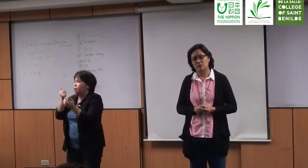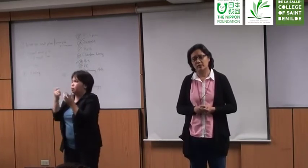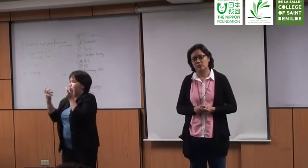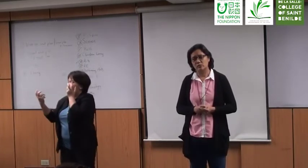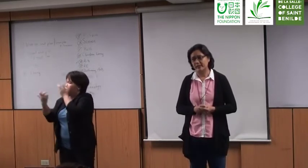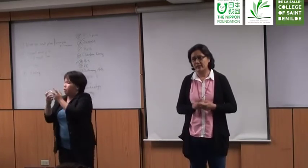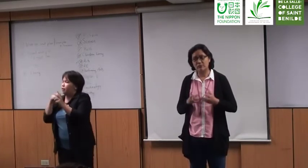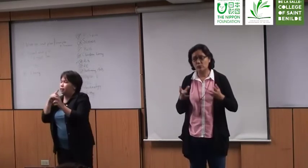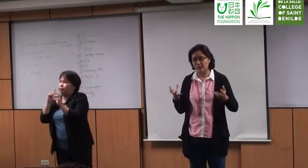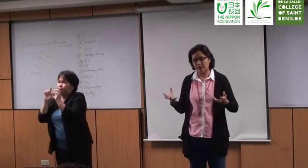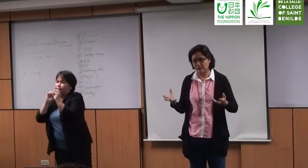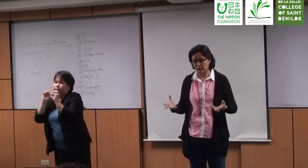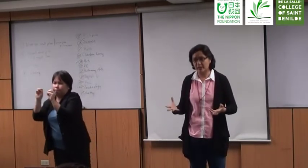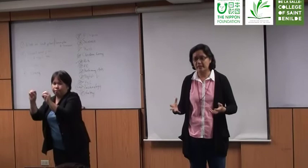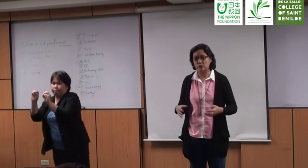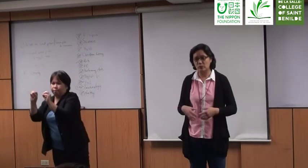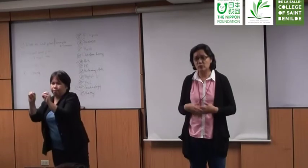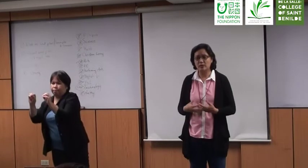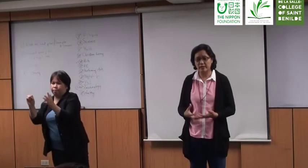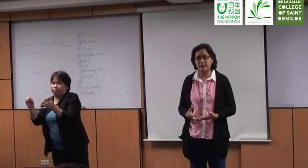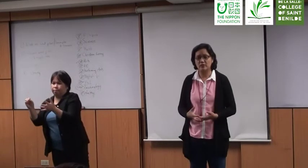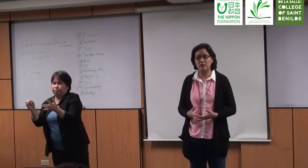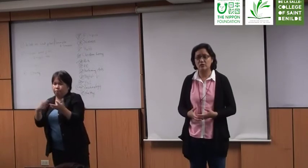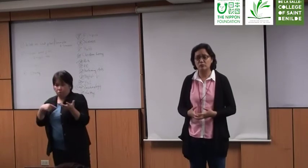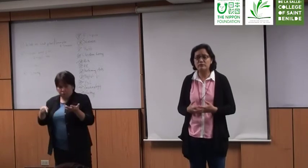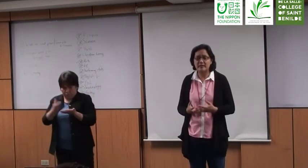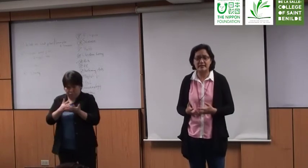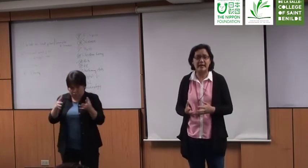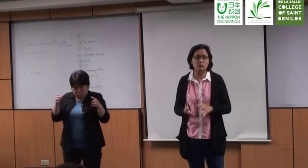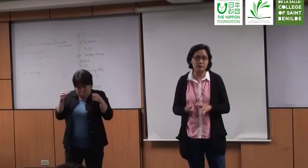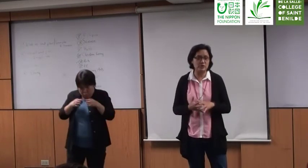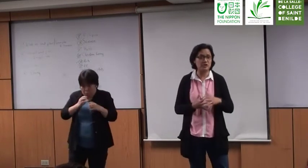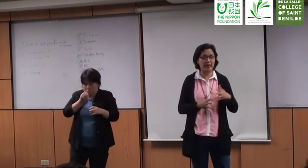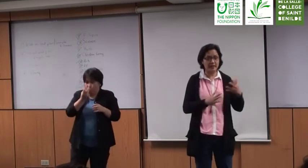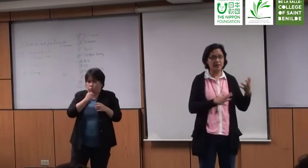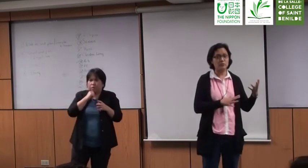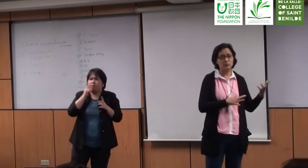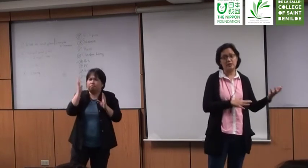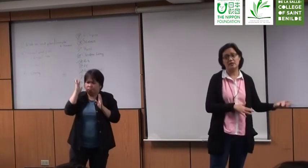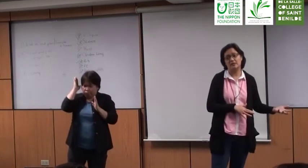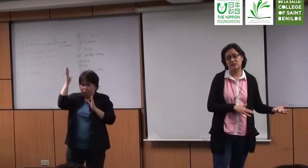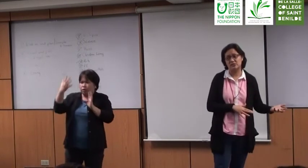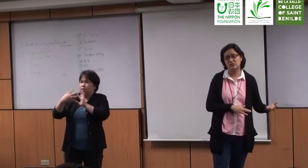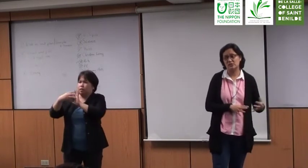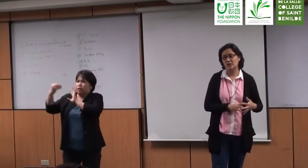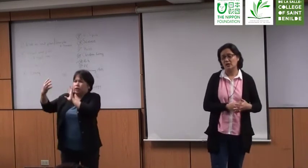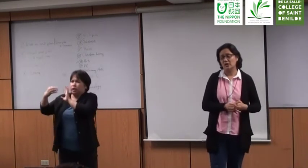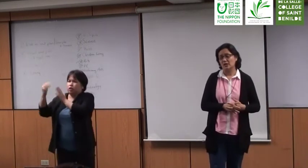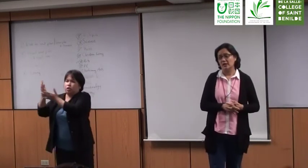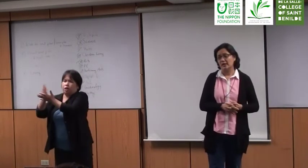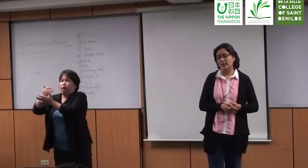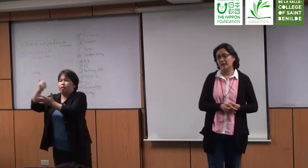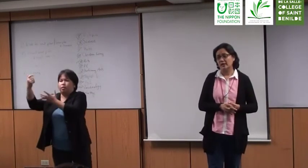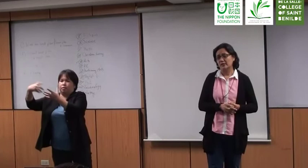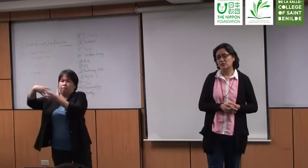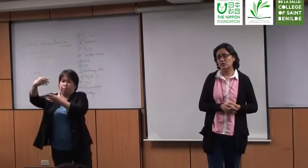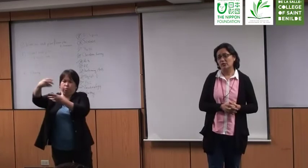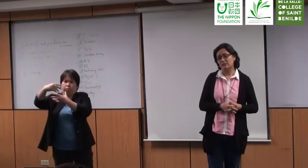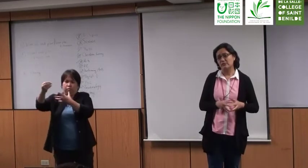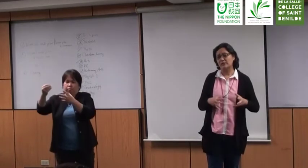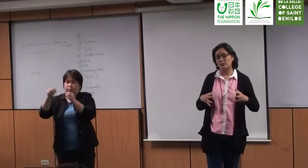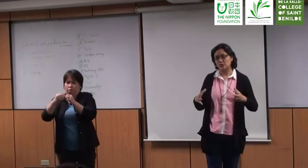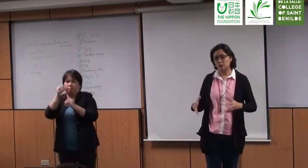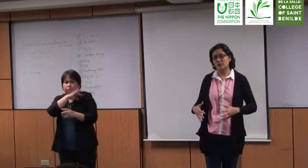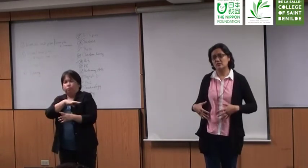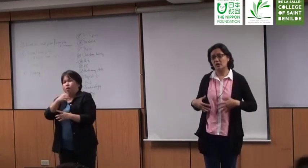With whatever we have learned and we will learn, hopefully that will be shared with the others. So